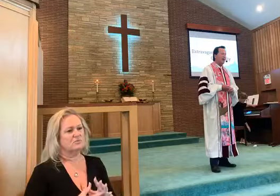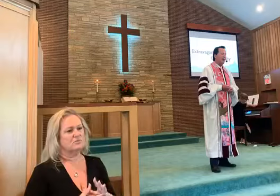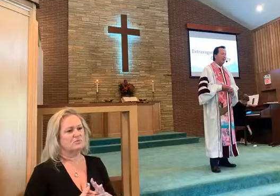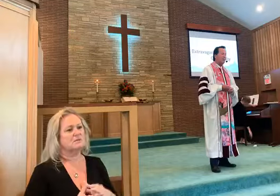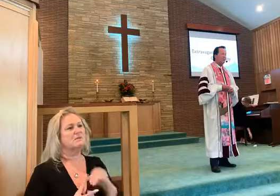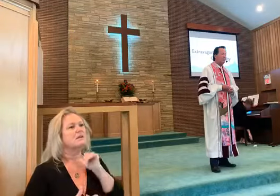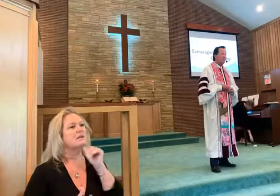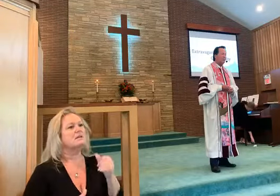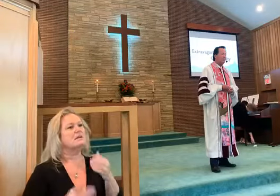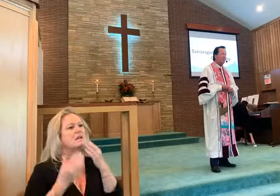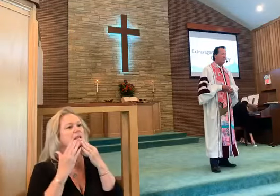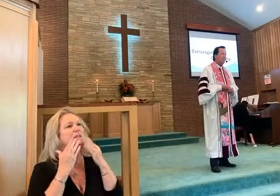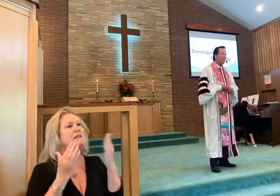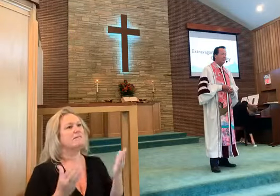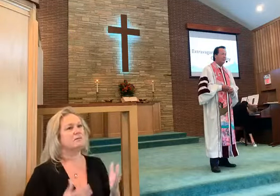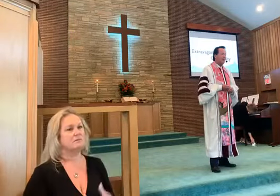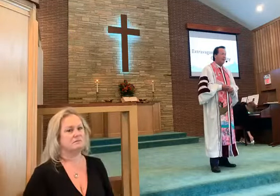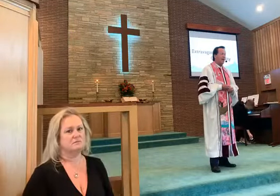unthankful.